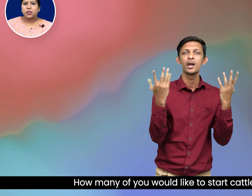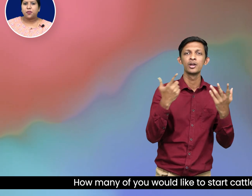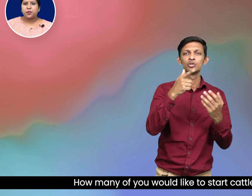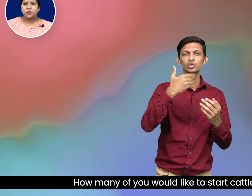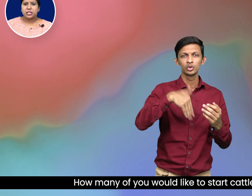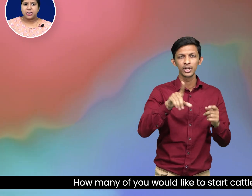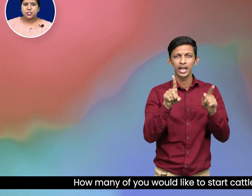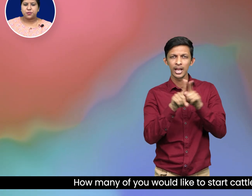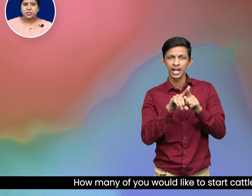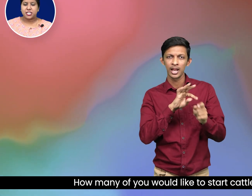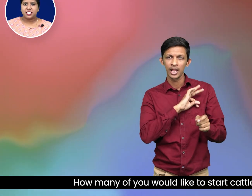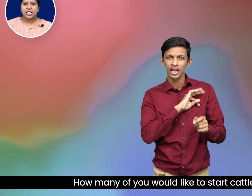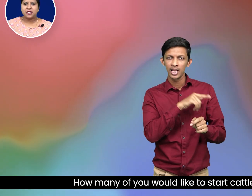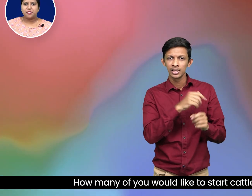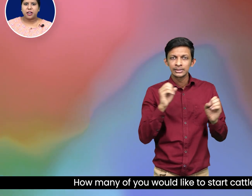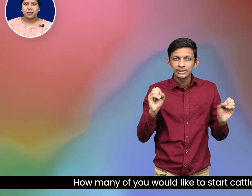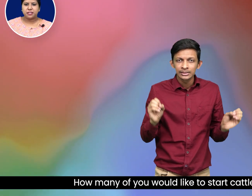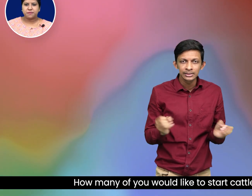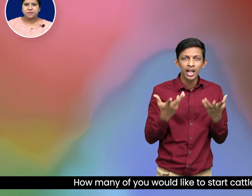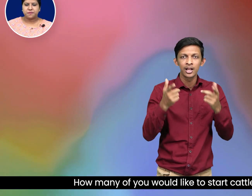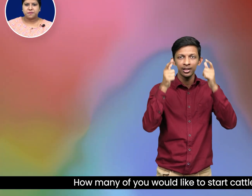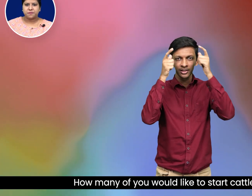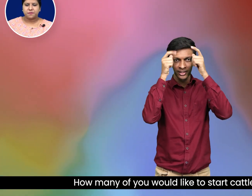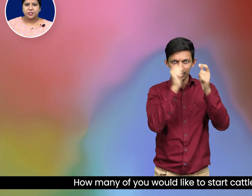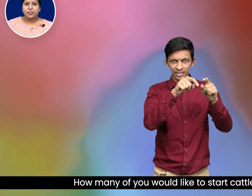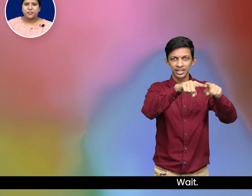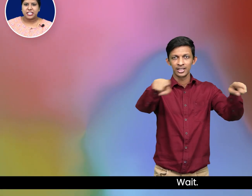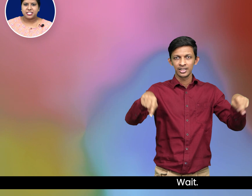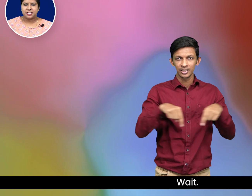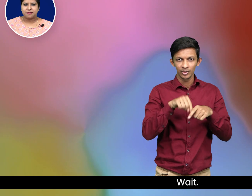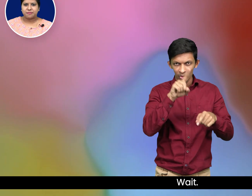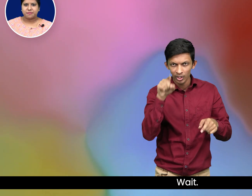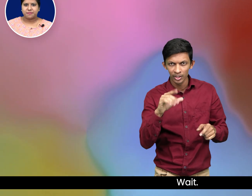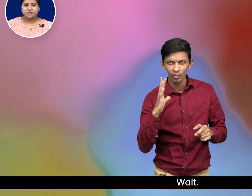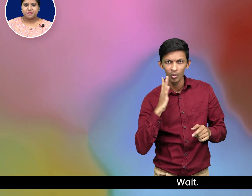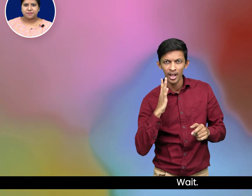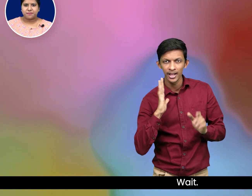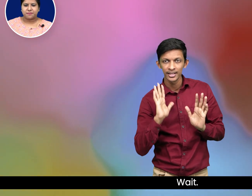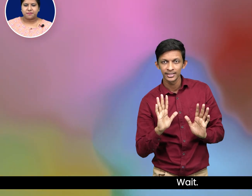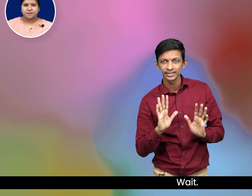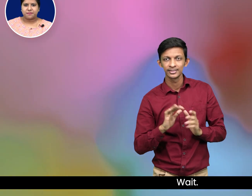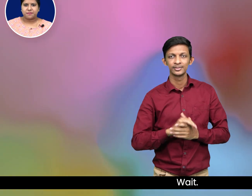How many of you would like to start cattle farming? Wait.